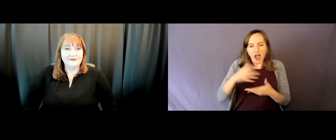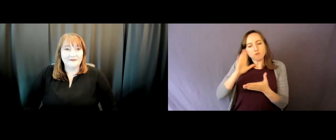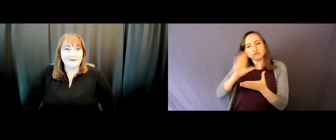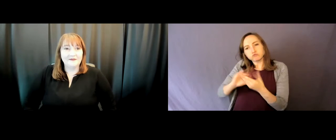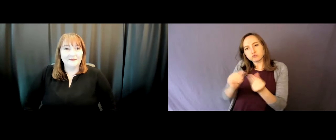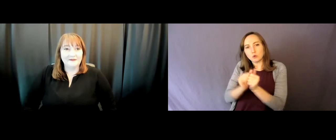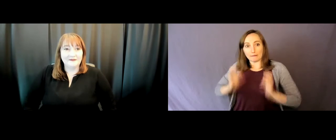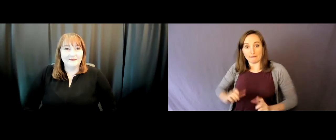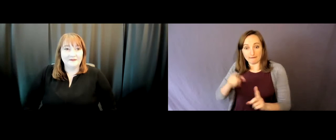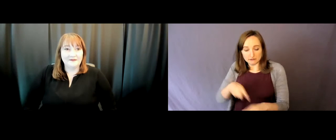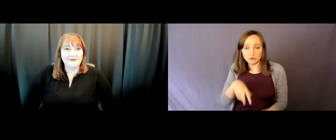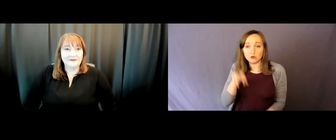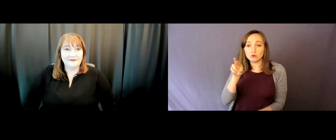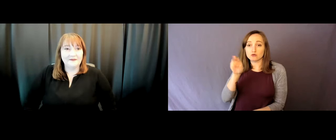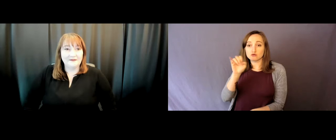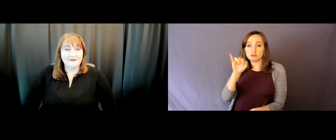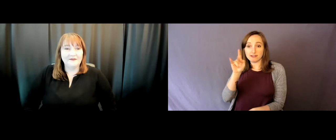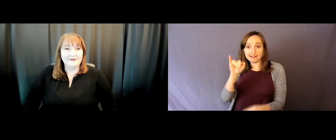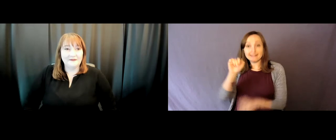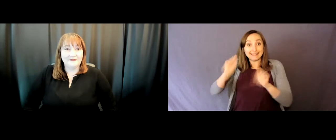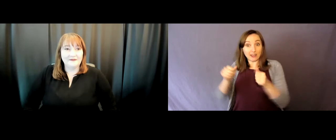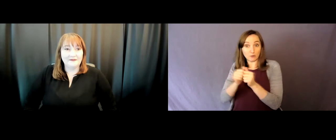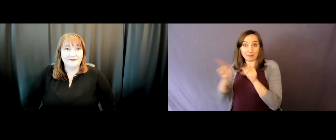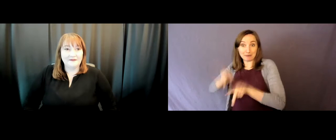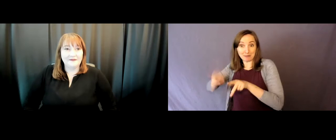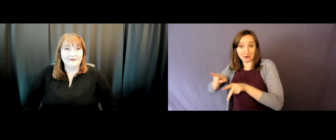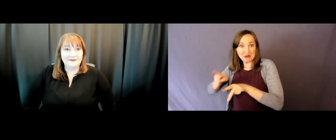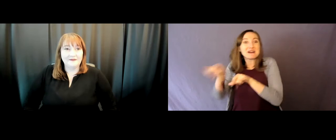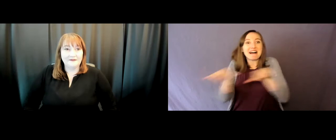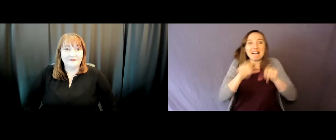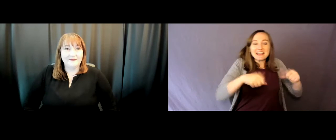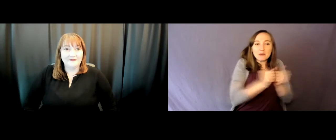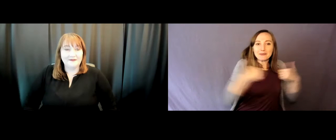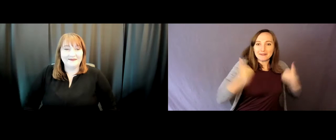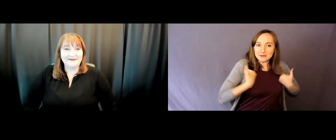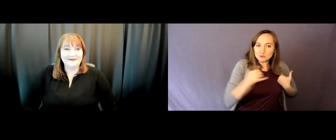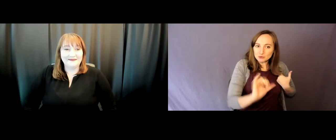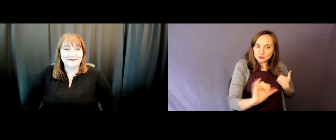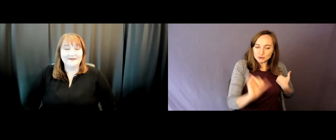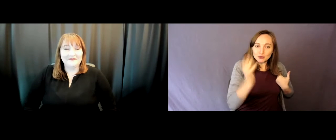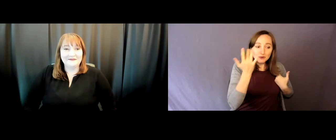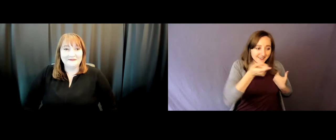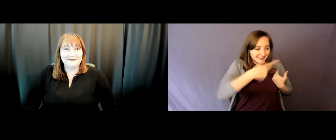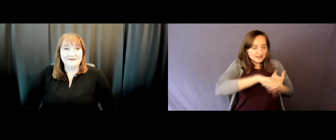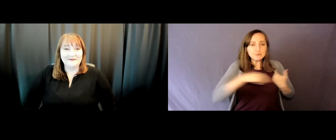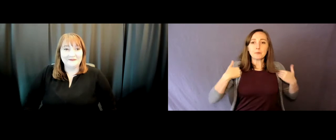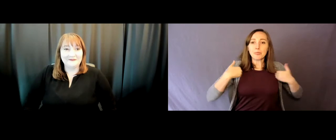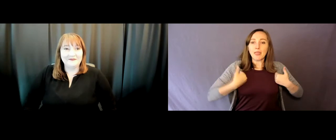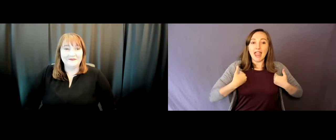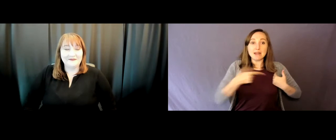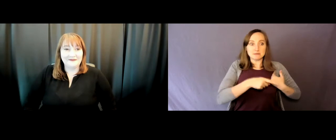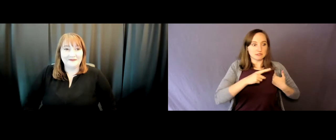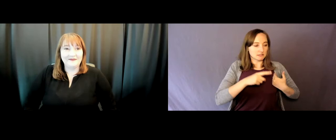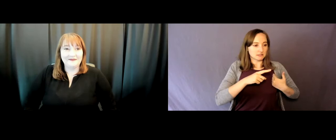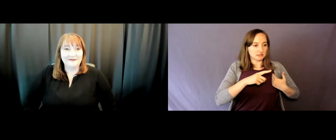so Reiki can be done for humans, obviously, but then it can be done for pets because pets are the